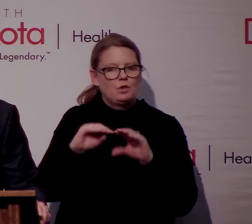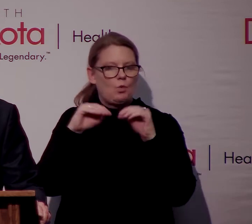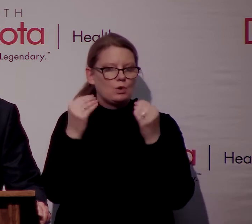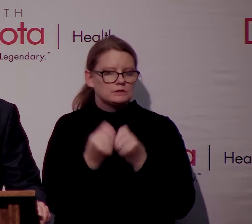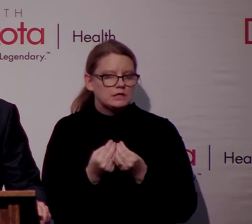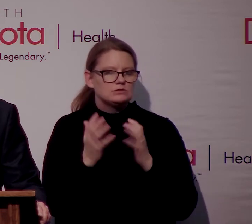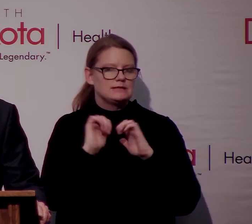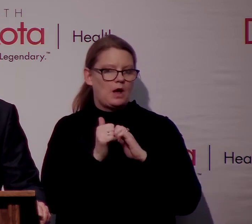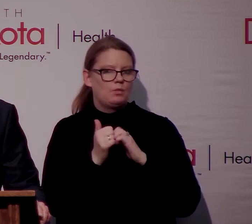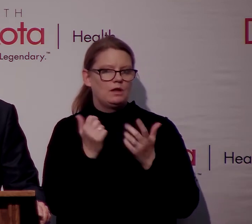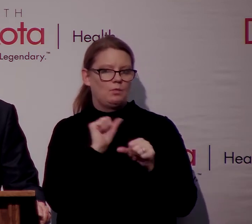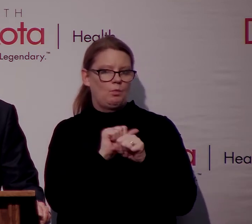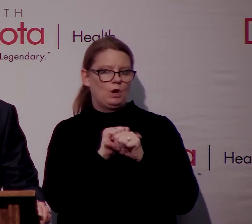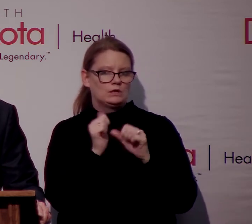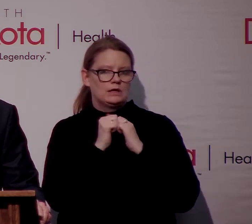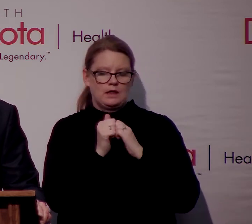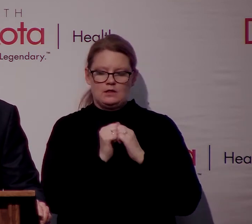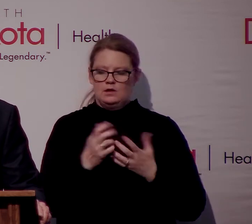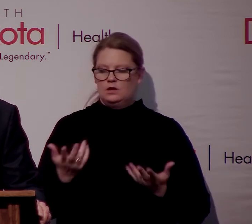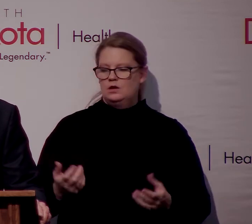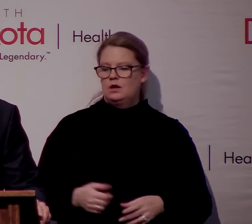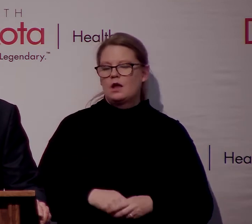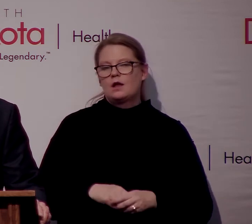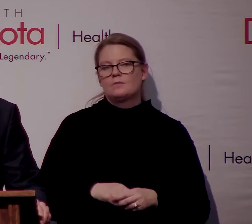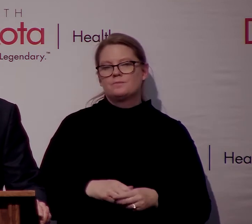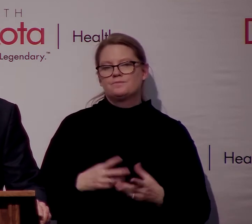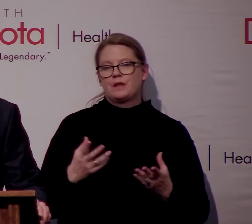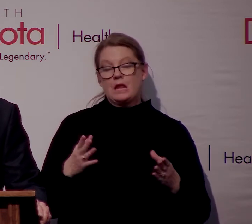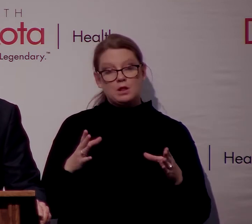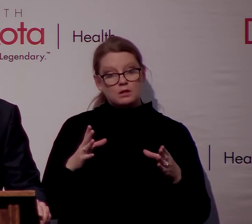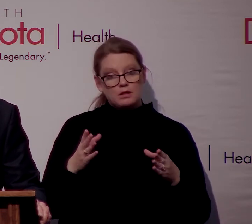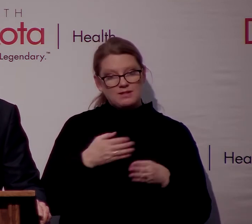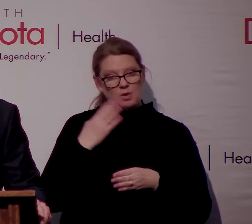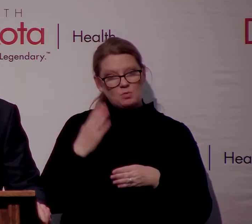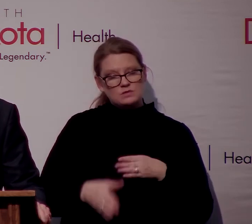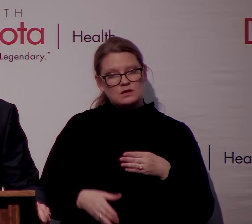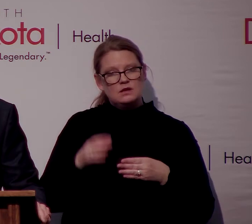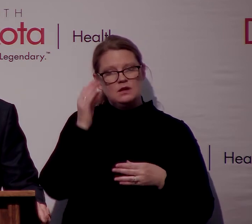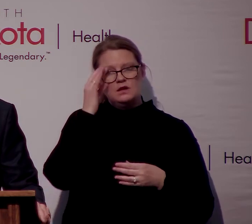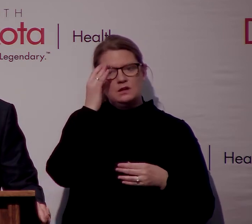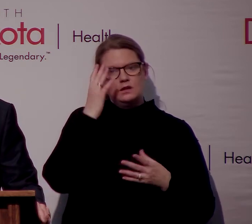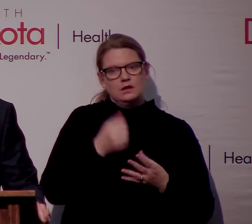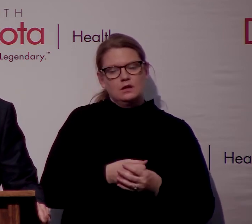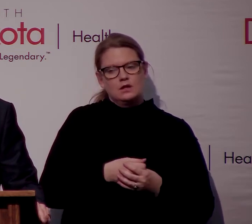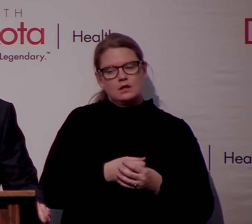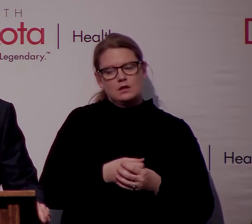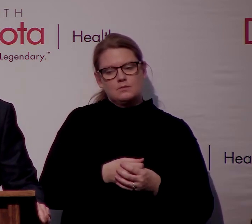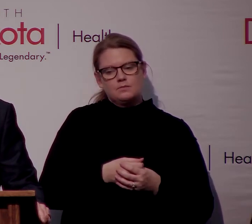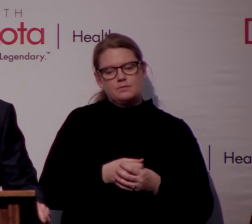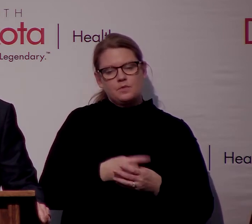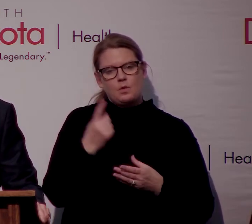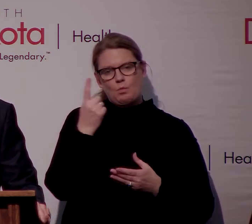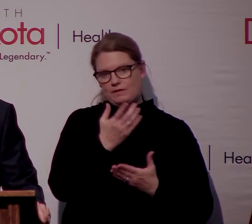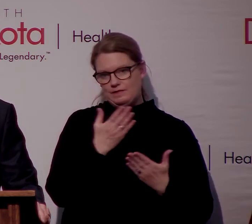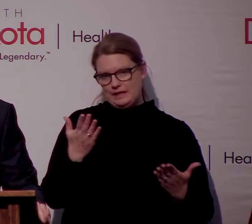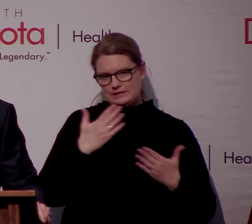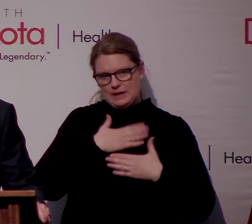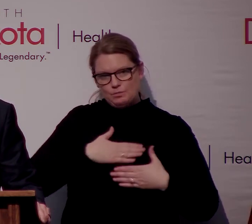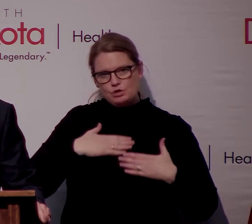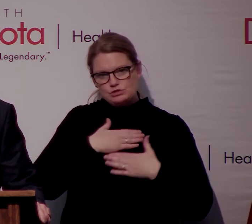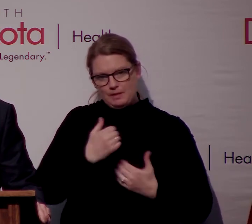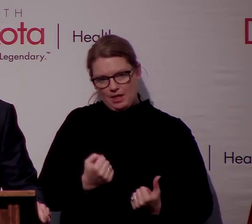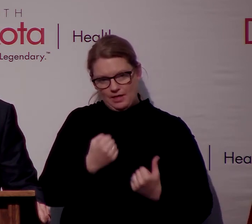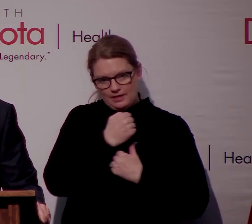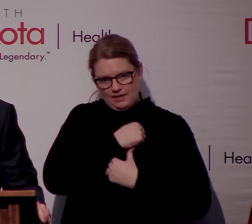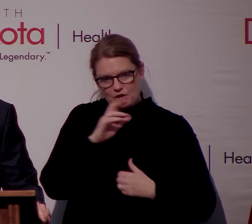that. In closing, I just want to say that one of the things that I appreciate and love about North